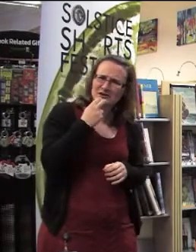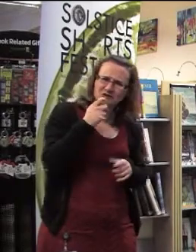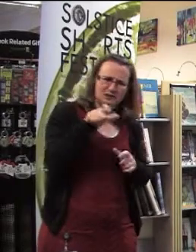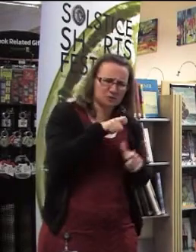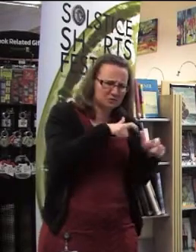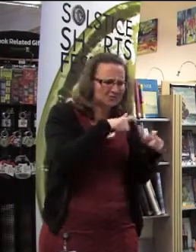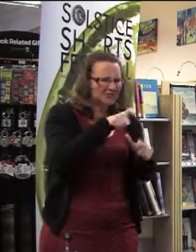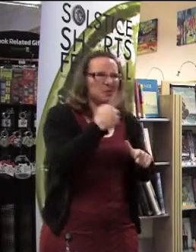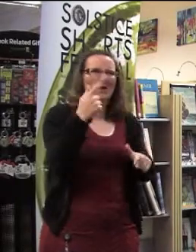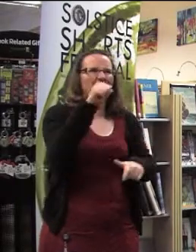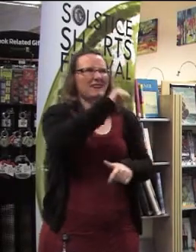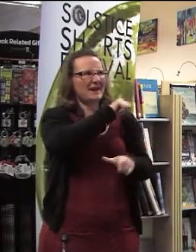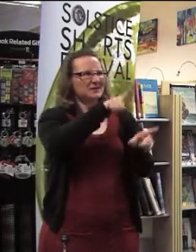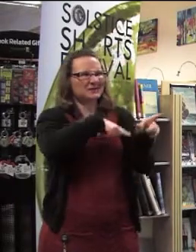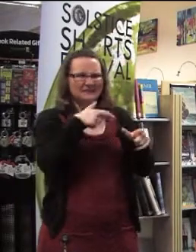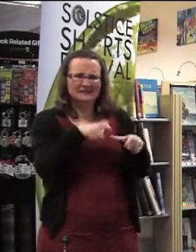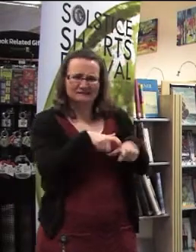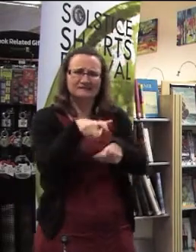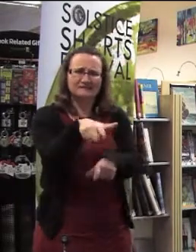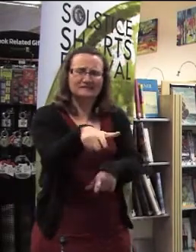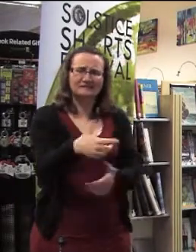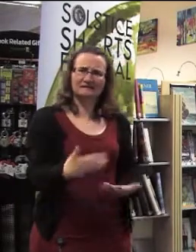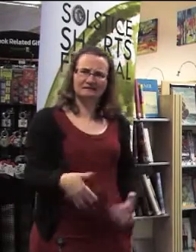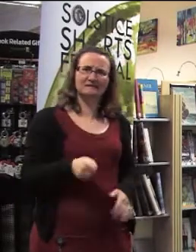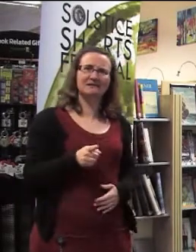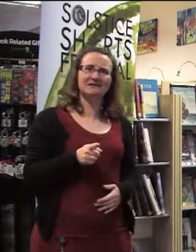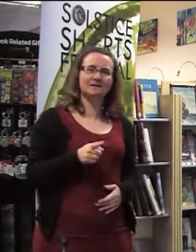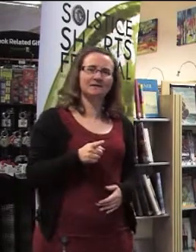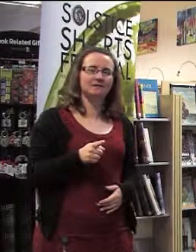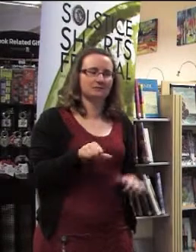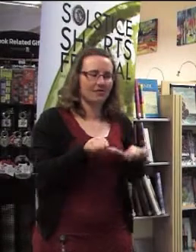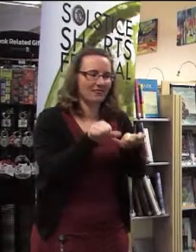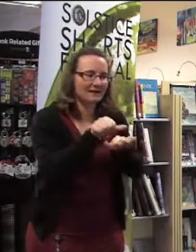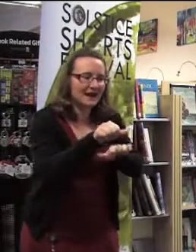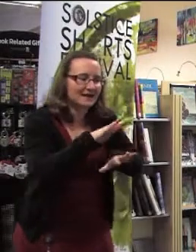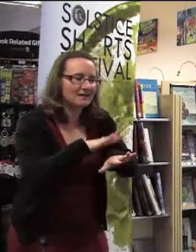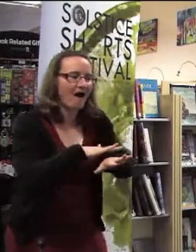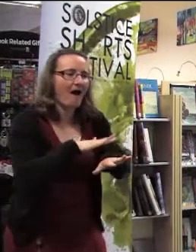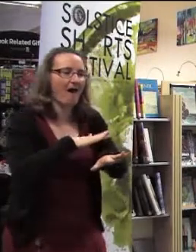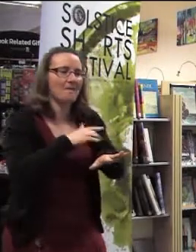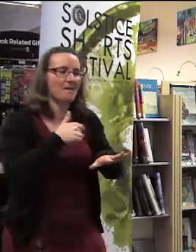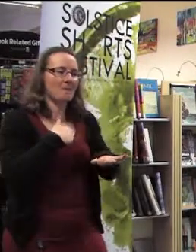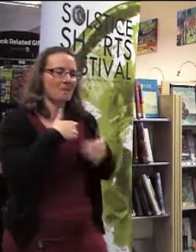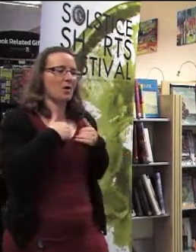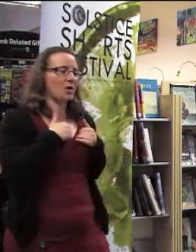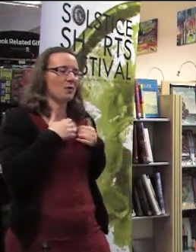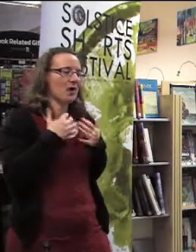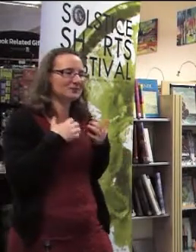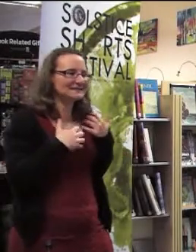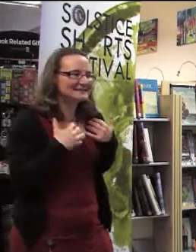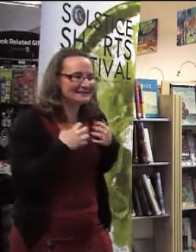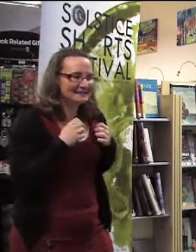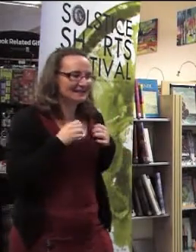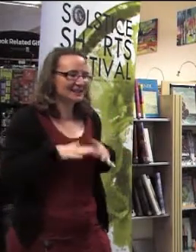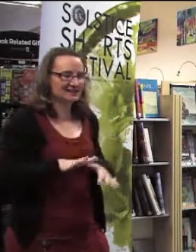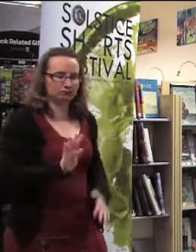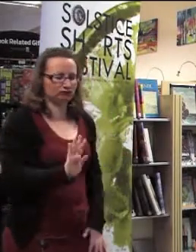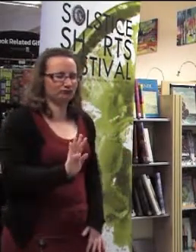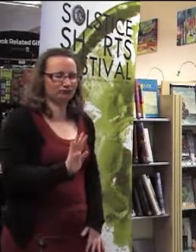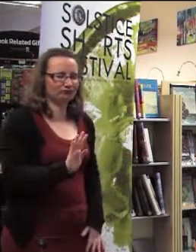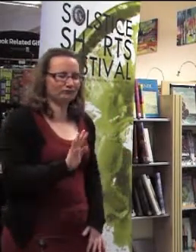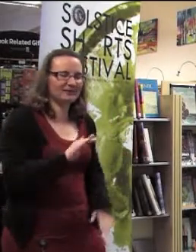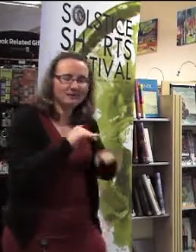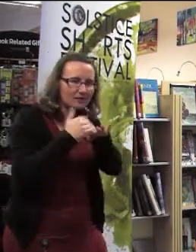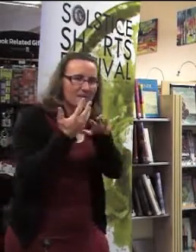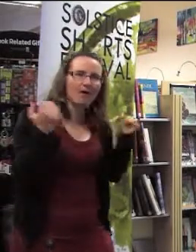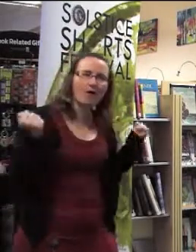1,000 years. The next time, I won't lose heart. No matter how cold